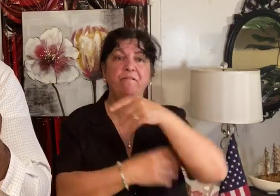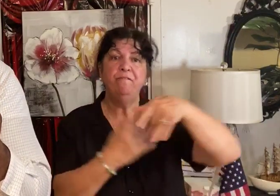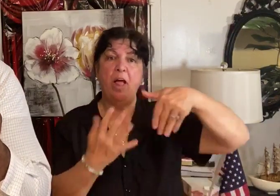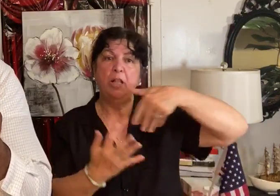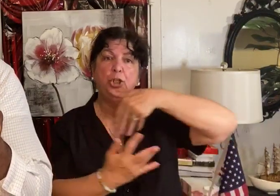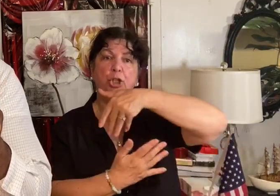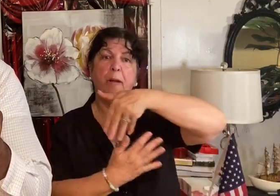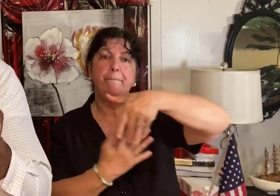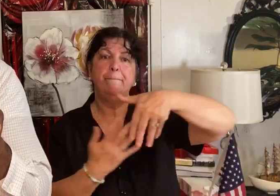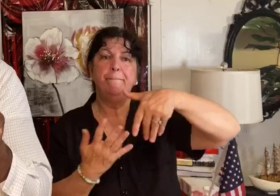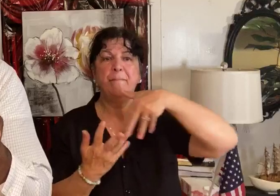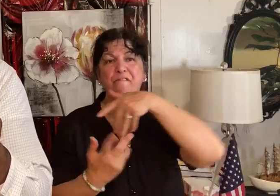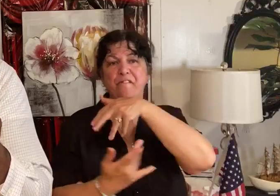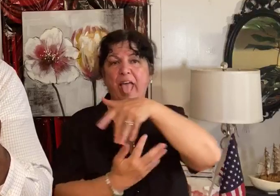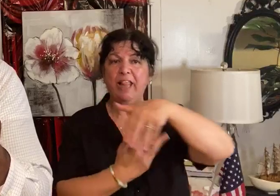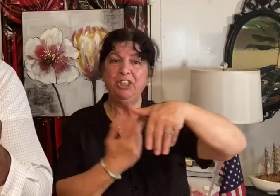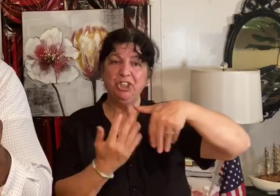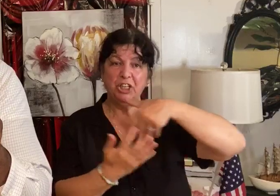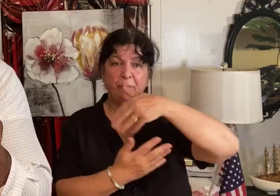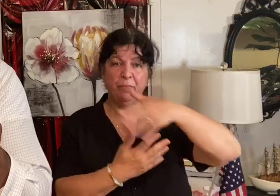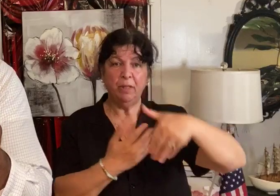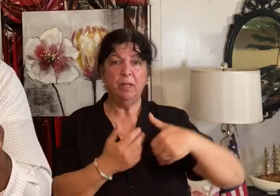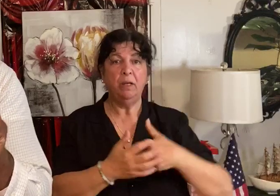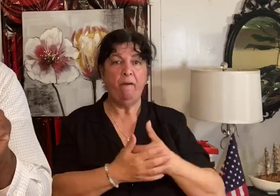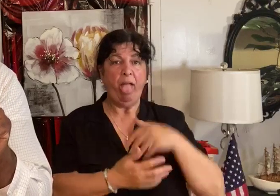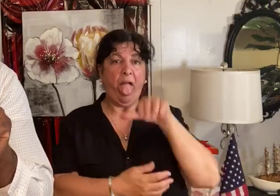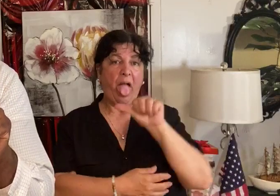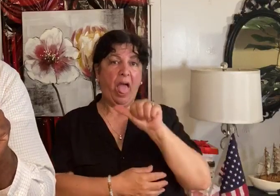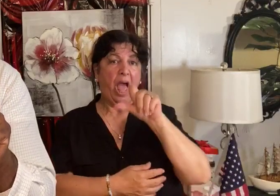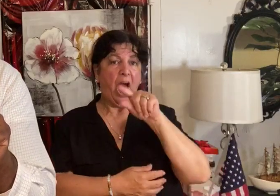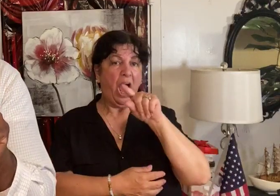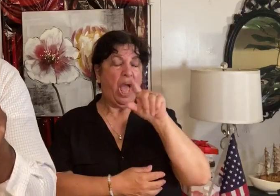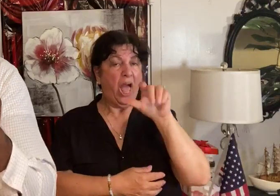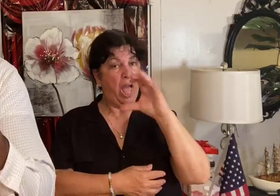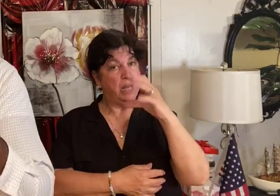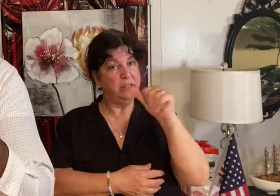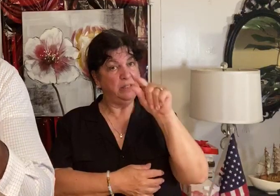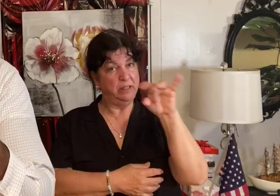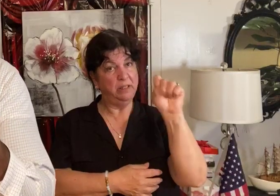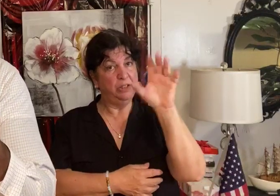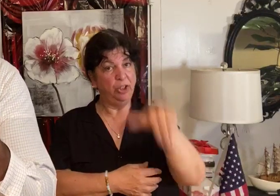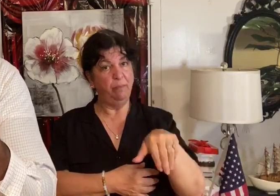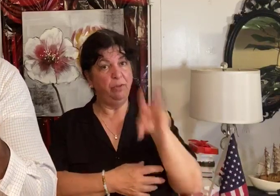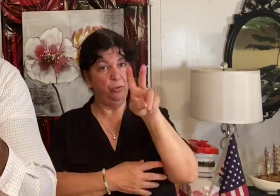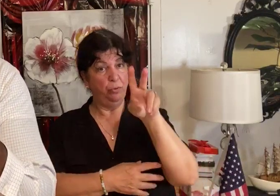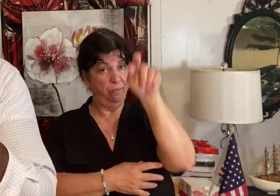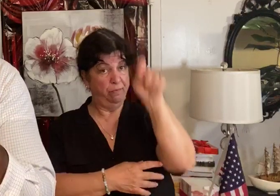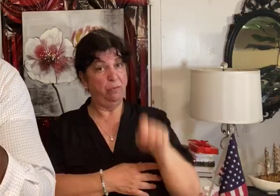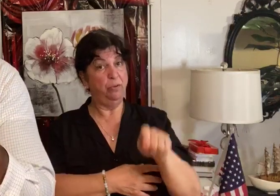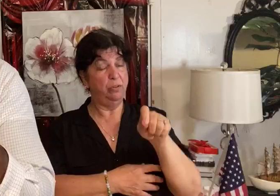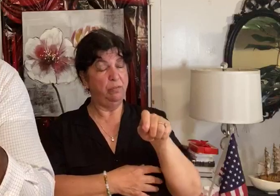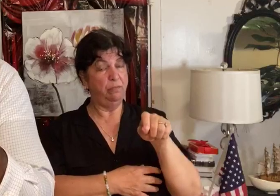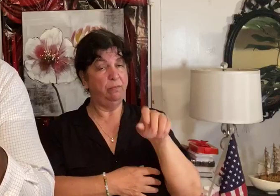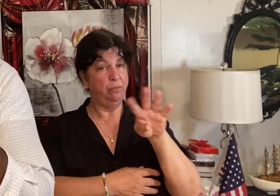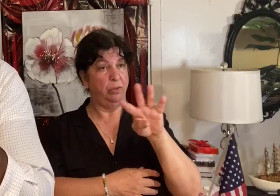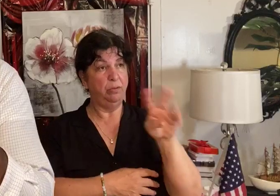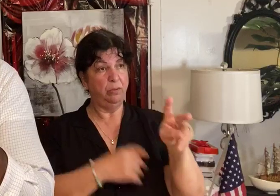fellowship. For those of you who are just joining, we're in Acts chapter 2, verse 42. And